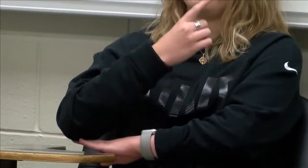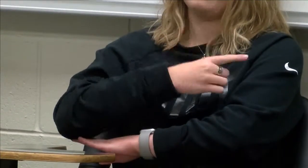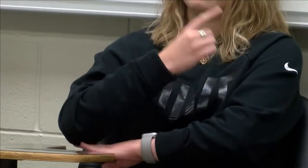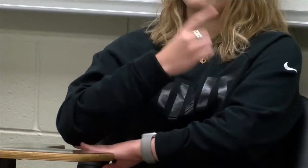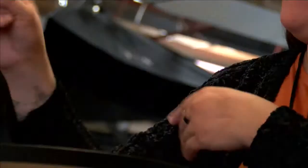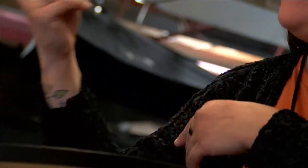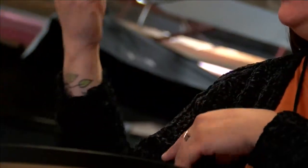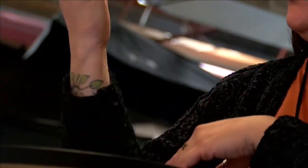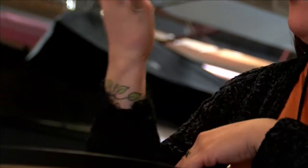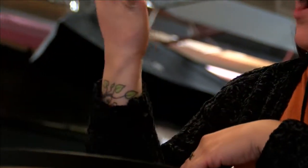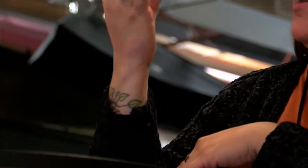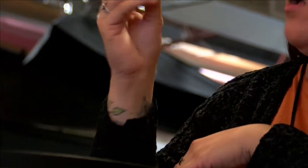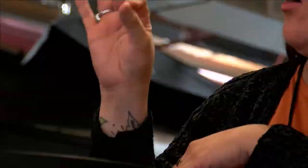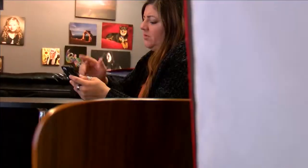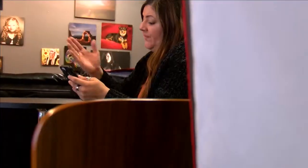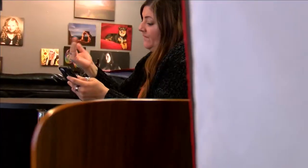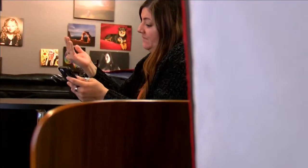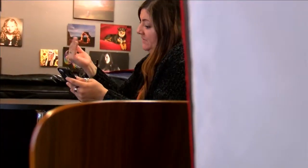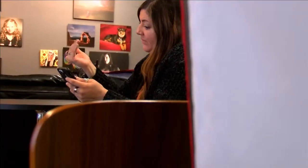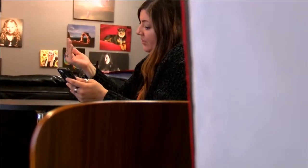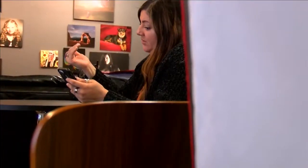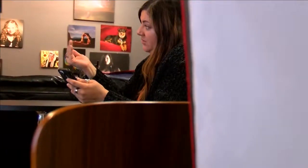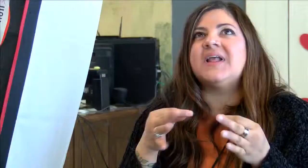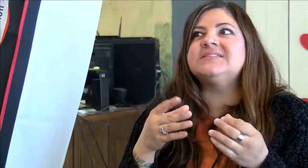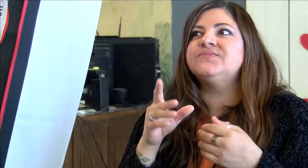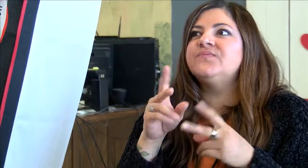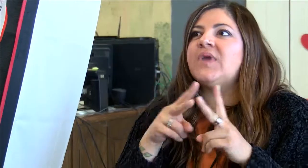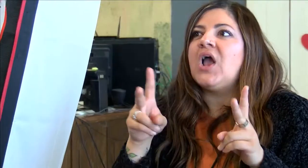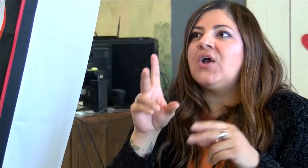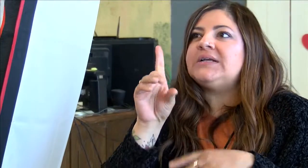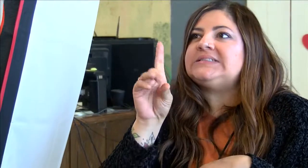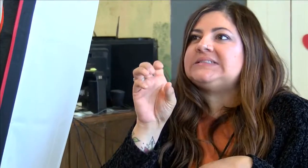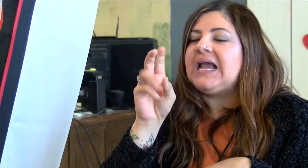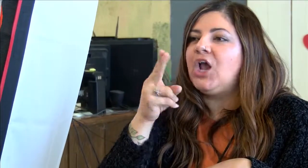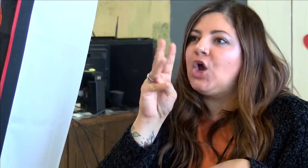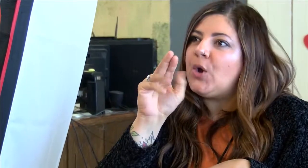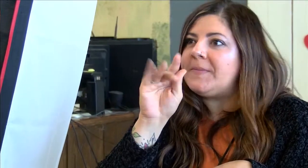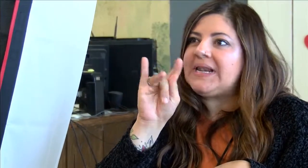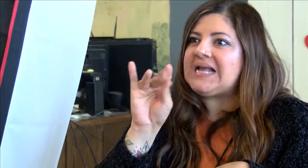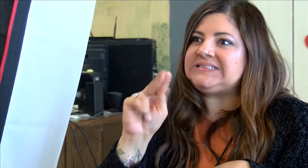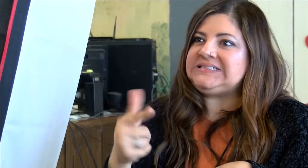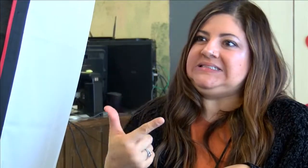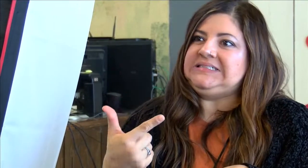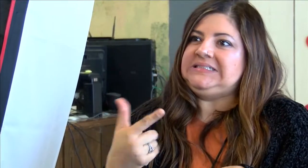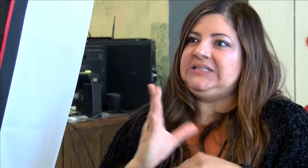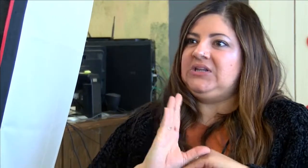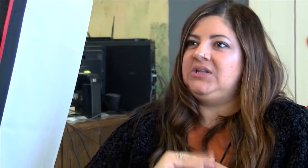ever, leaving the deaf community in silence. I don't know how to explain it. I get, it's very